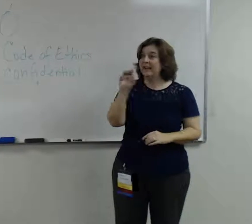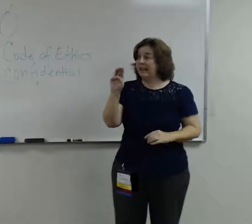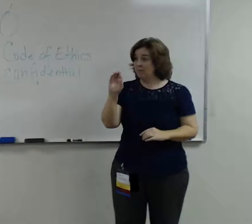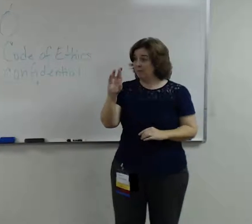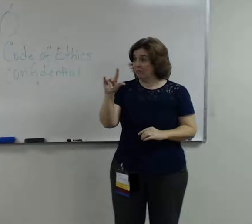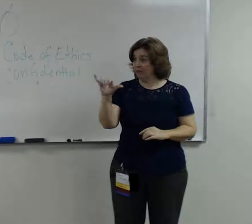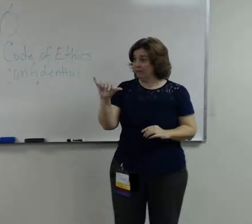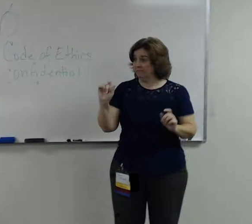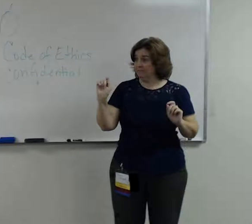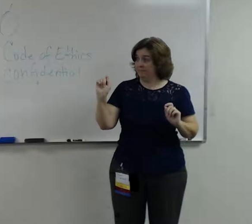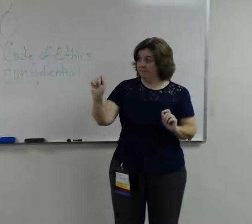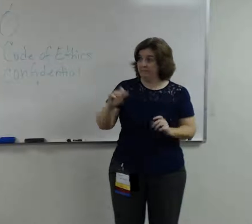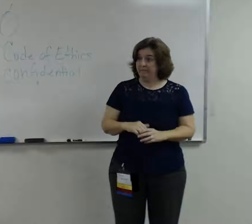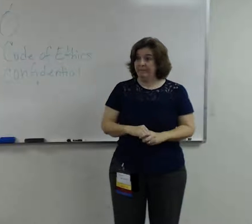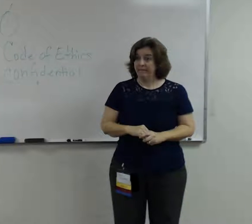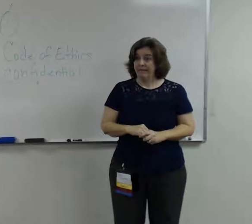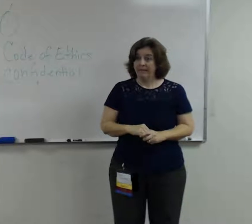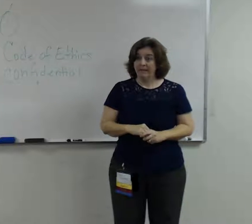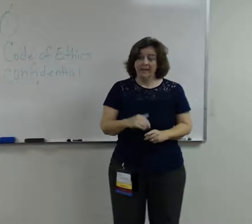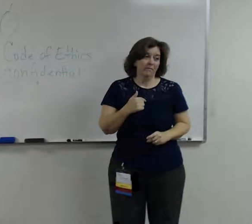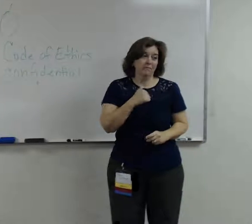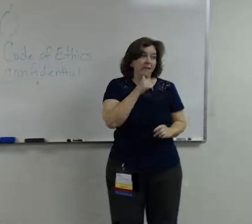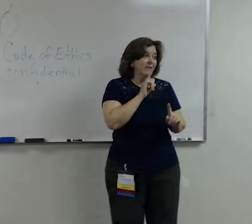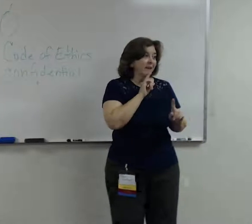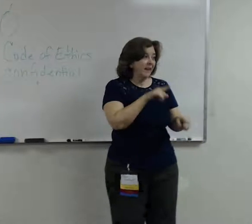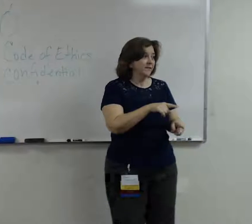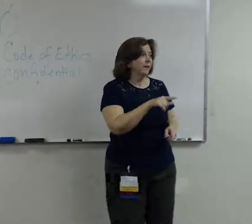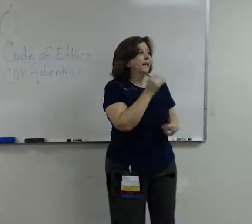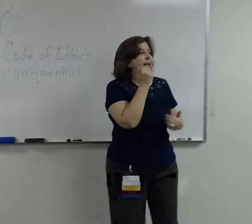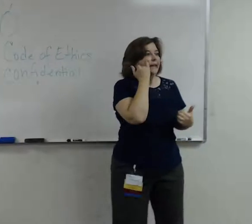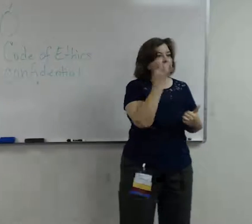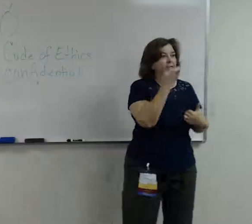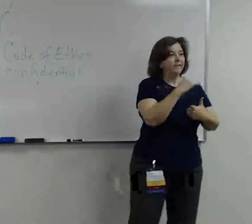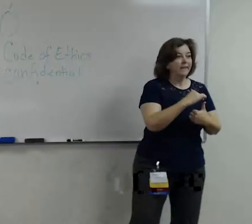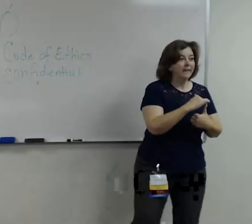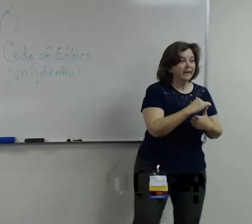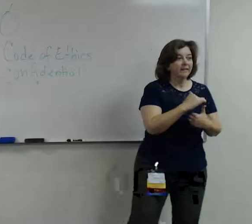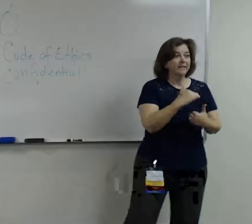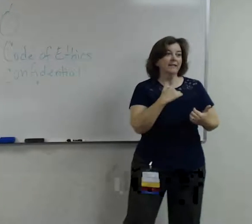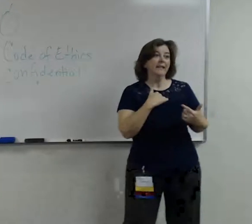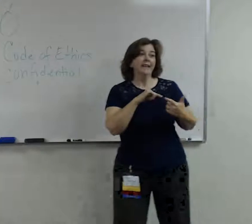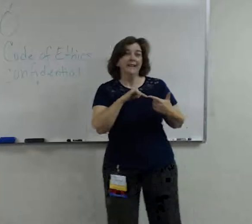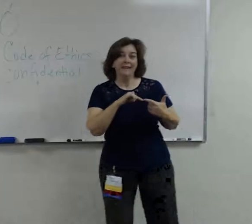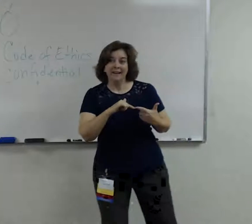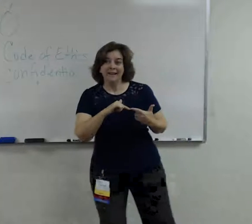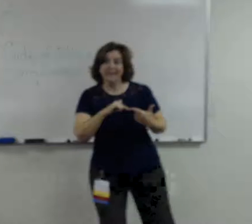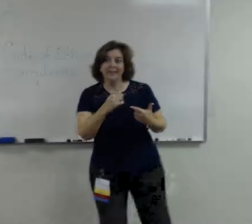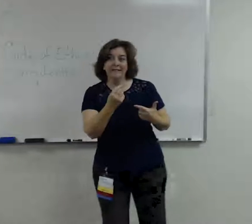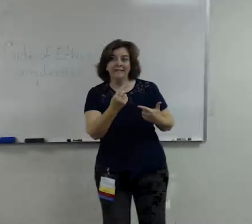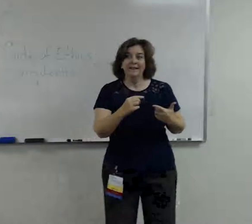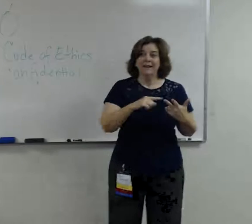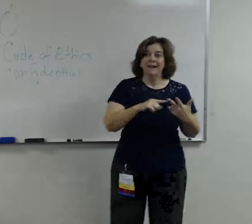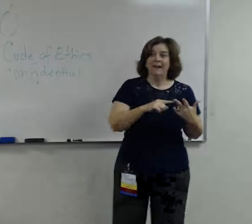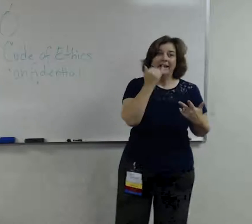and morally. But we're not going to answer if this, then this,